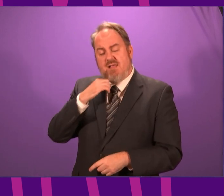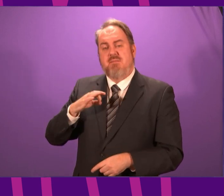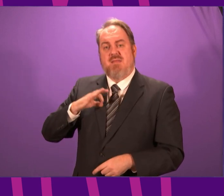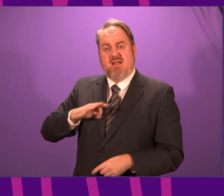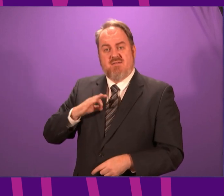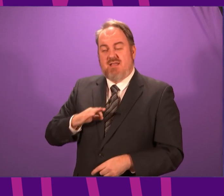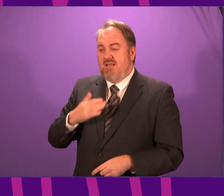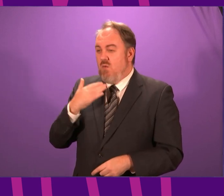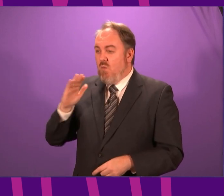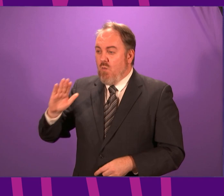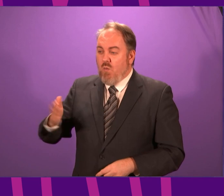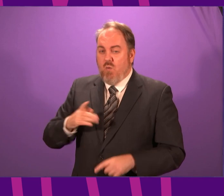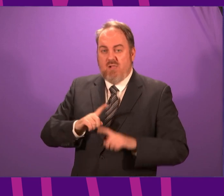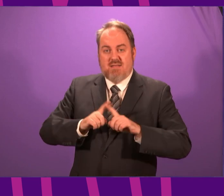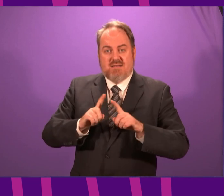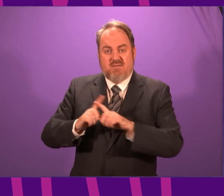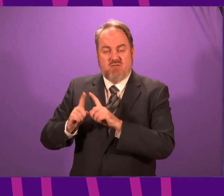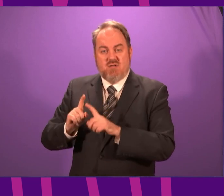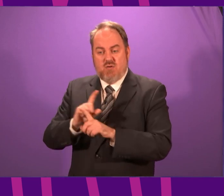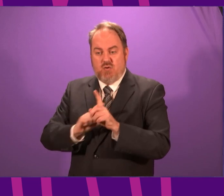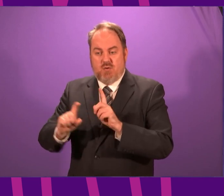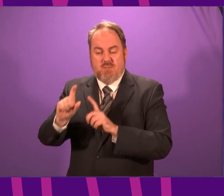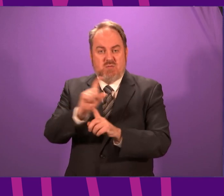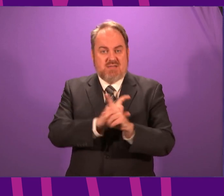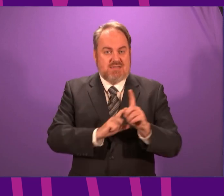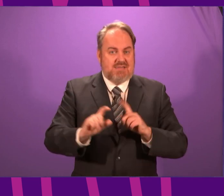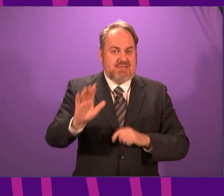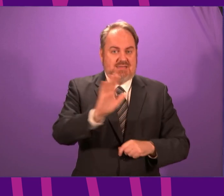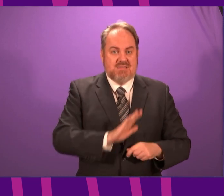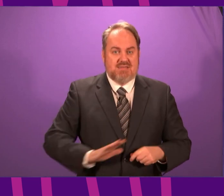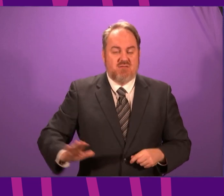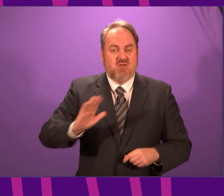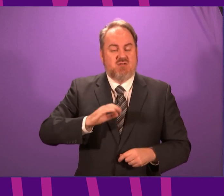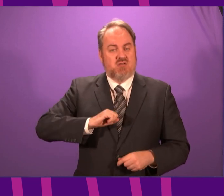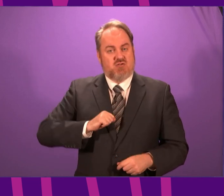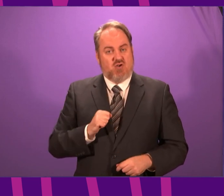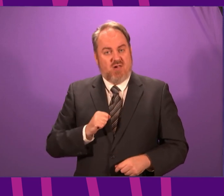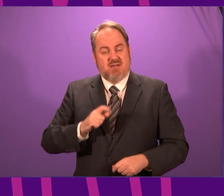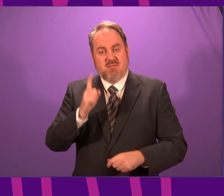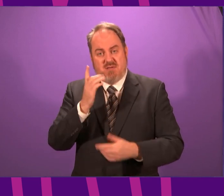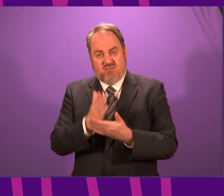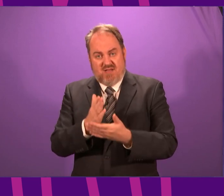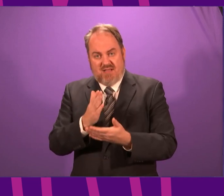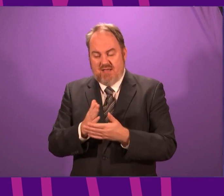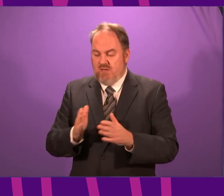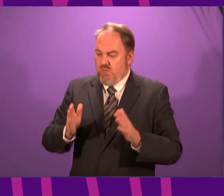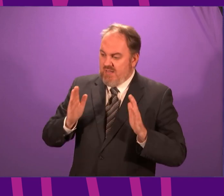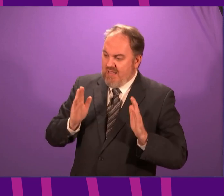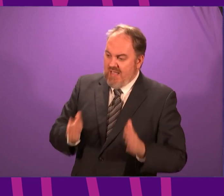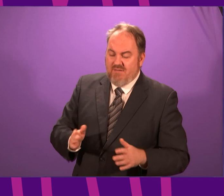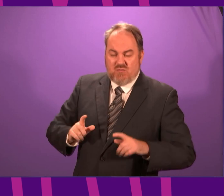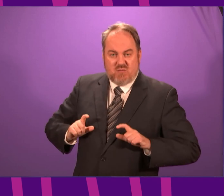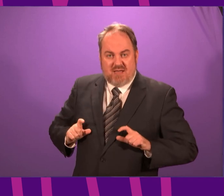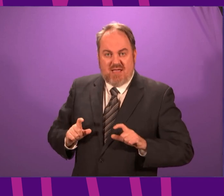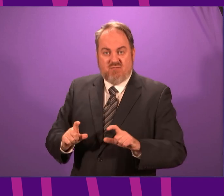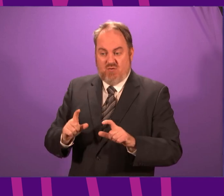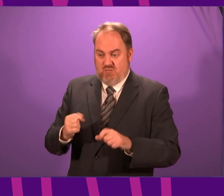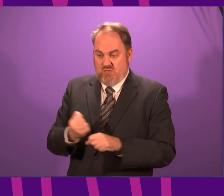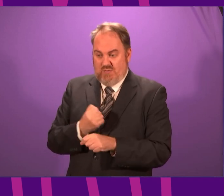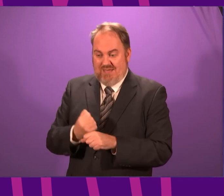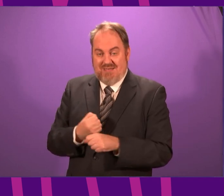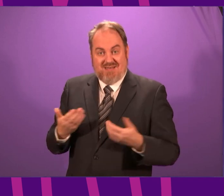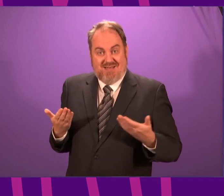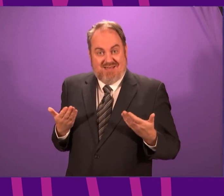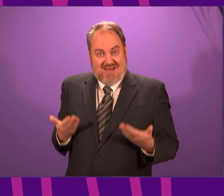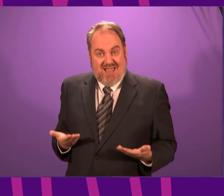every single community. But also, as we're very much aware, I mean, we have to do what we need to do at the moment,